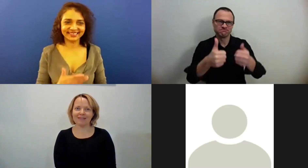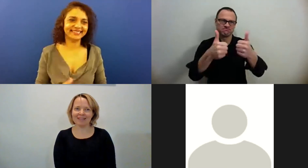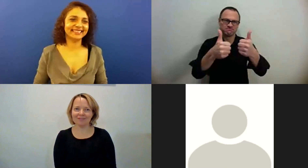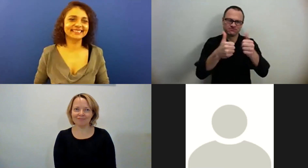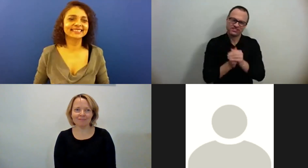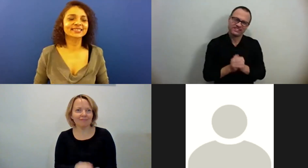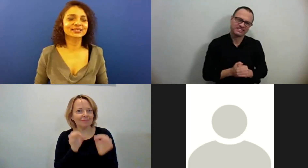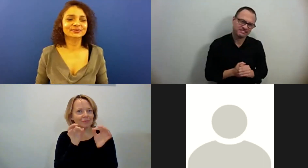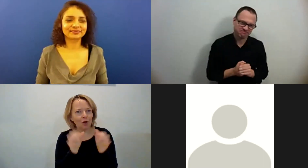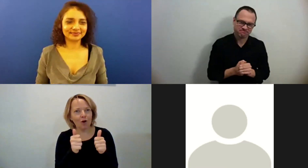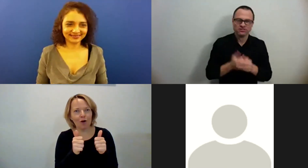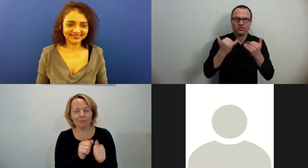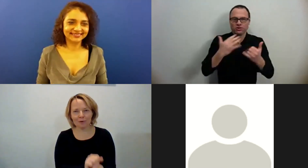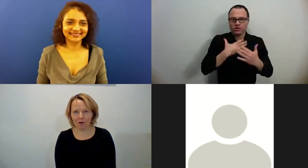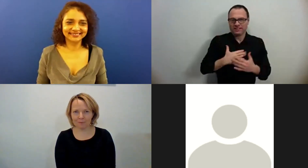lot of respect.